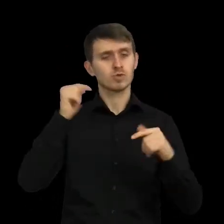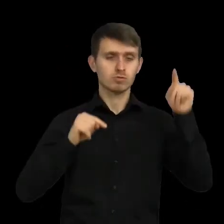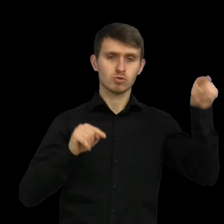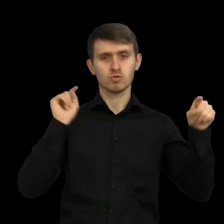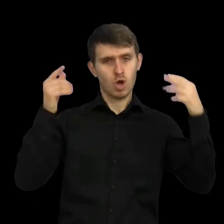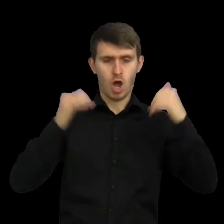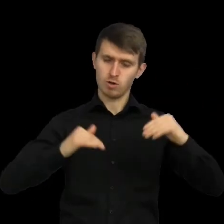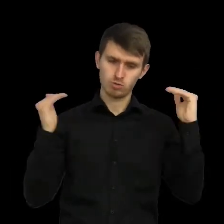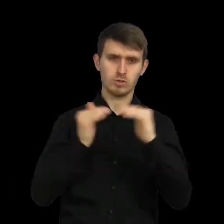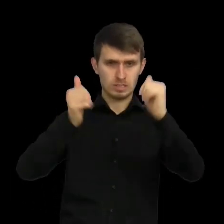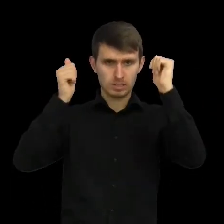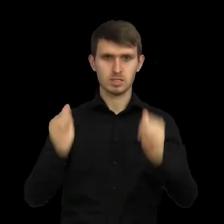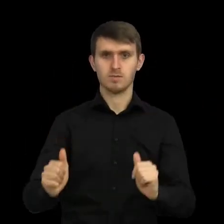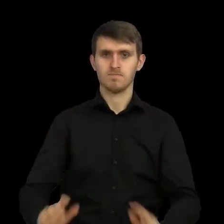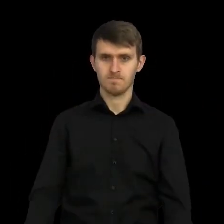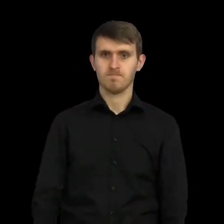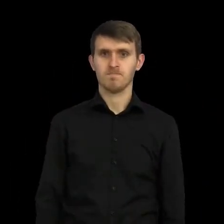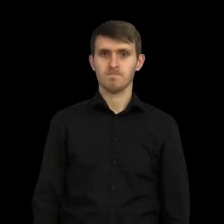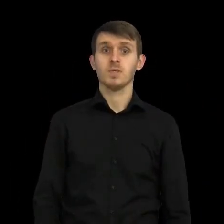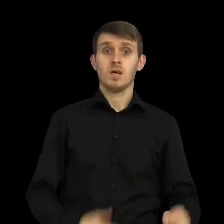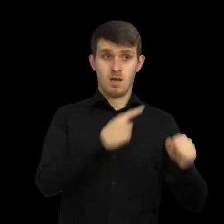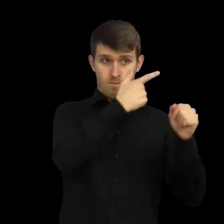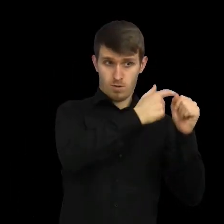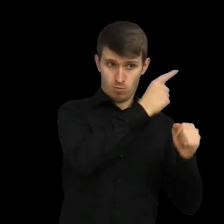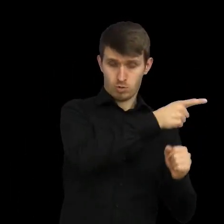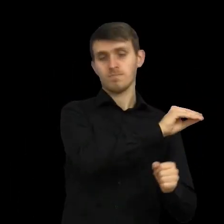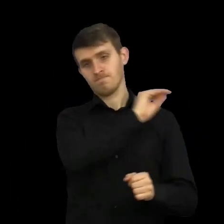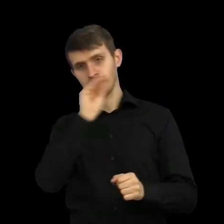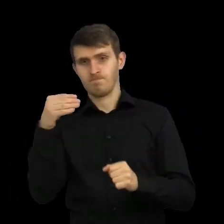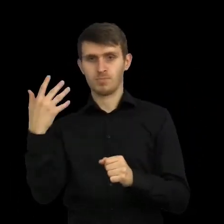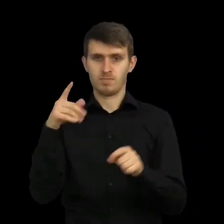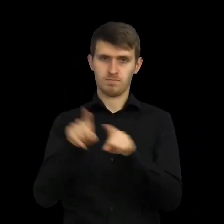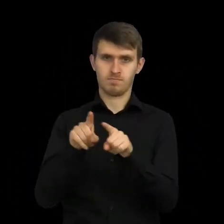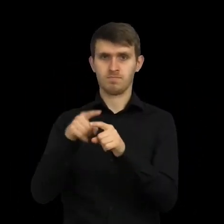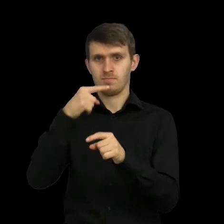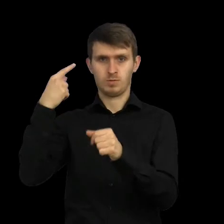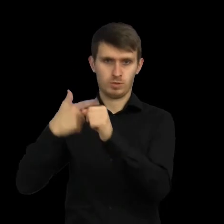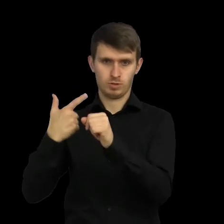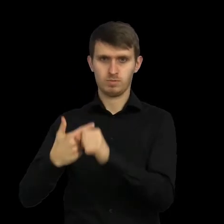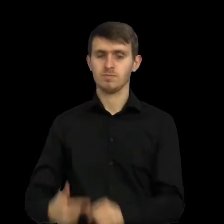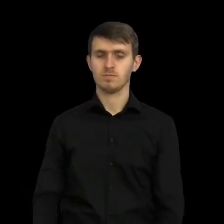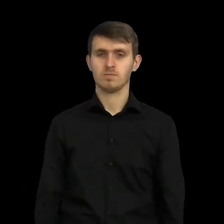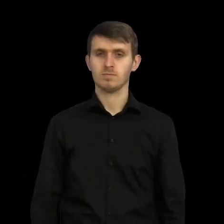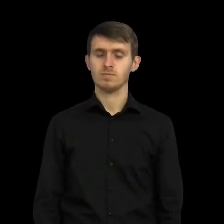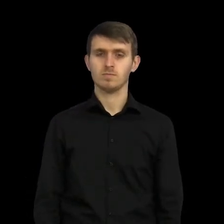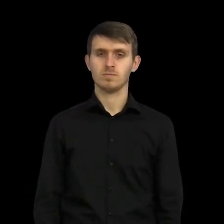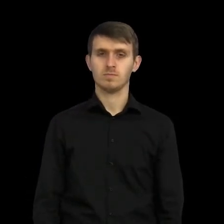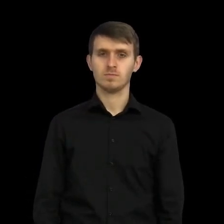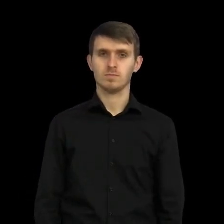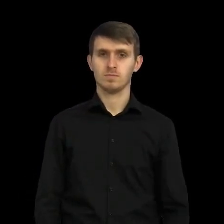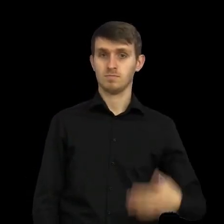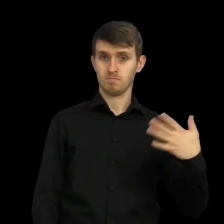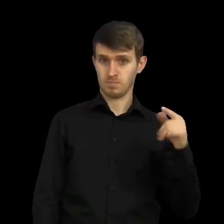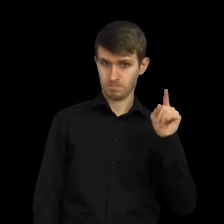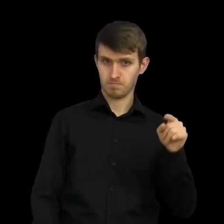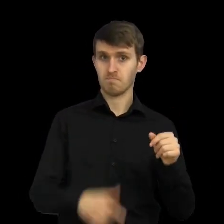the left-hand side, I have to do to the right-hand side. So I subtracted 20 from the left. Let me also subtract 20 from the right.